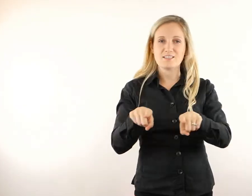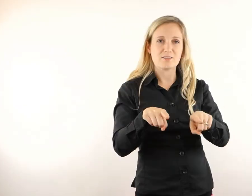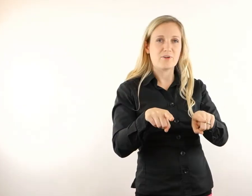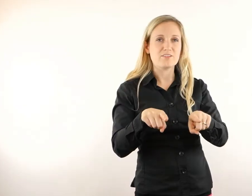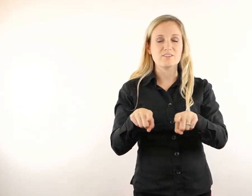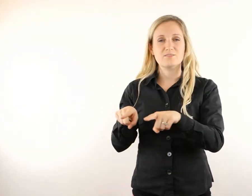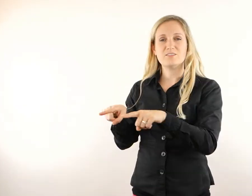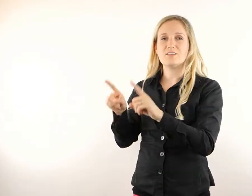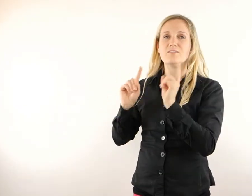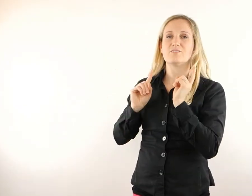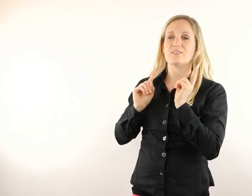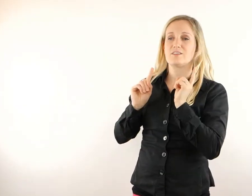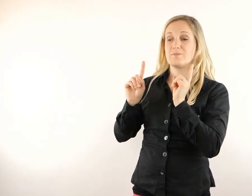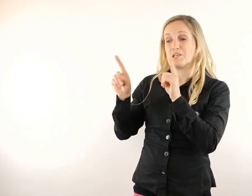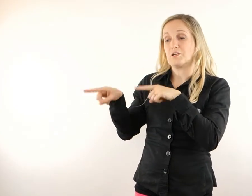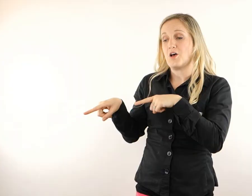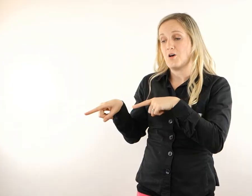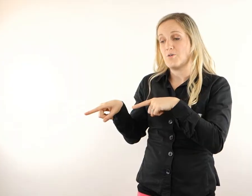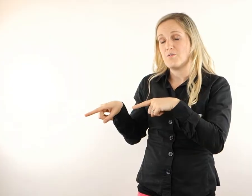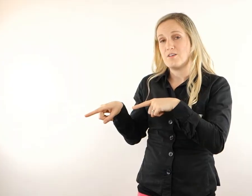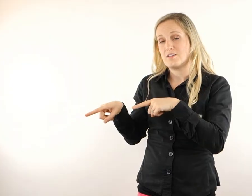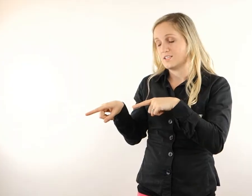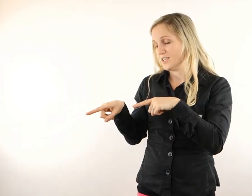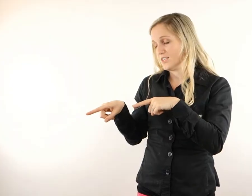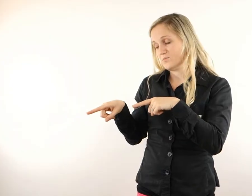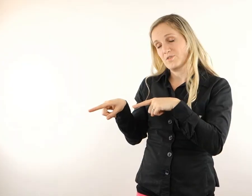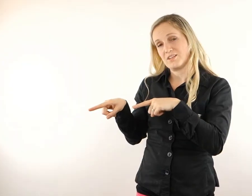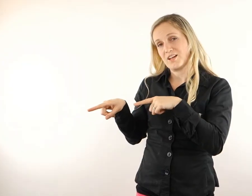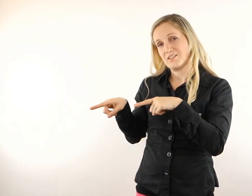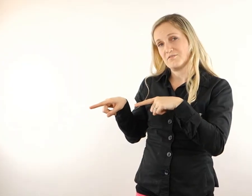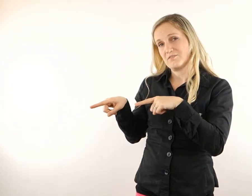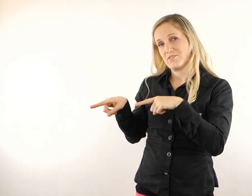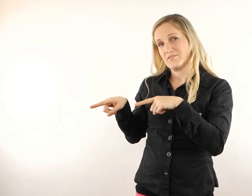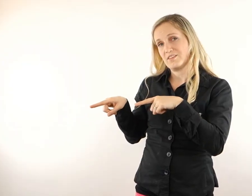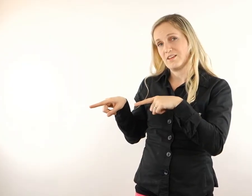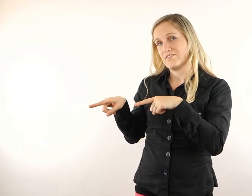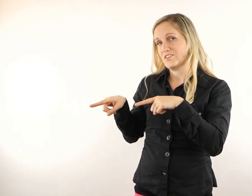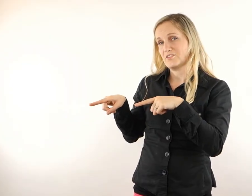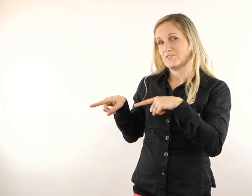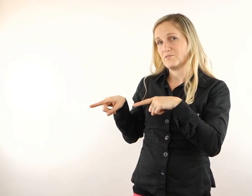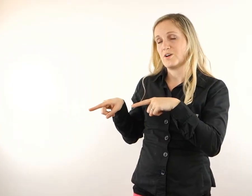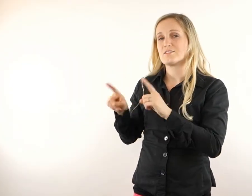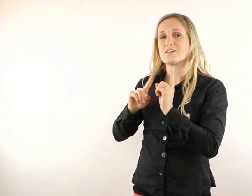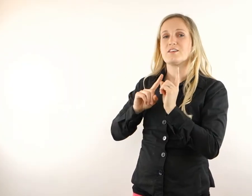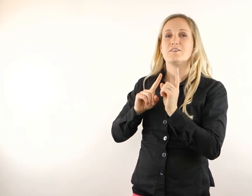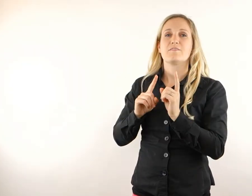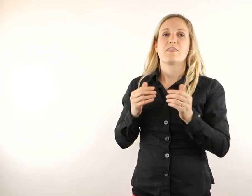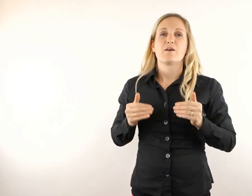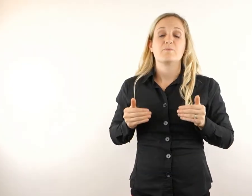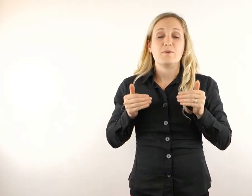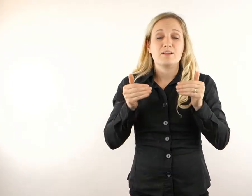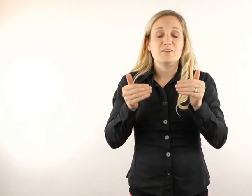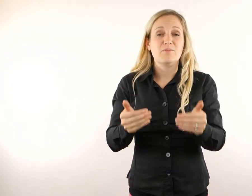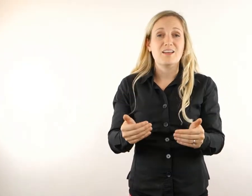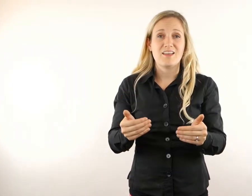like parallel to each other, or they can be like go, like this one kind of in front of another if you want. But he went